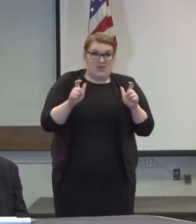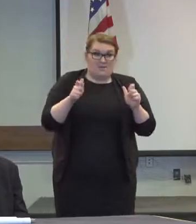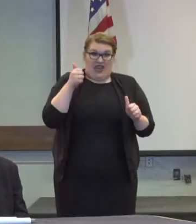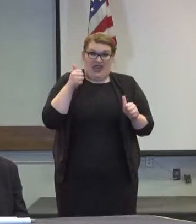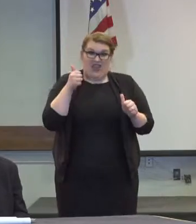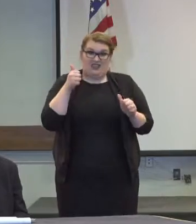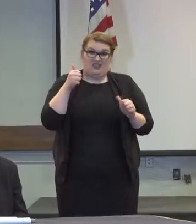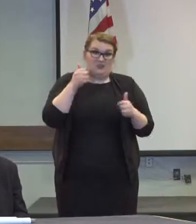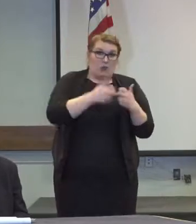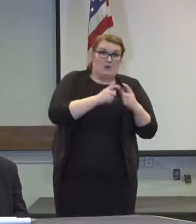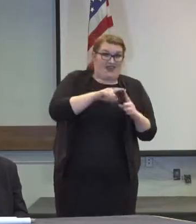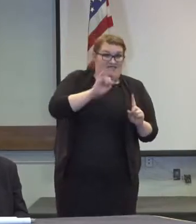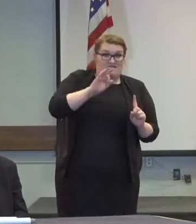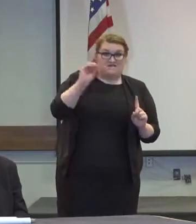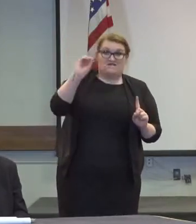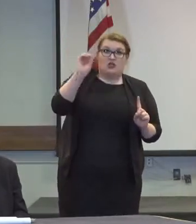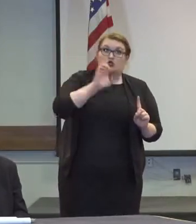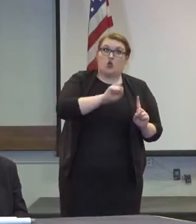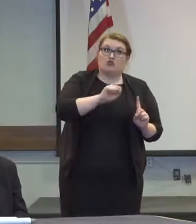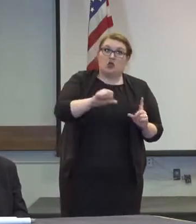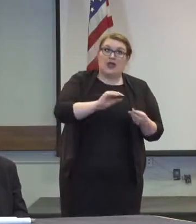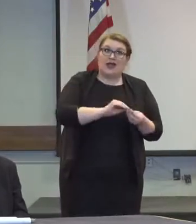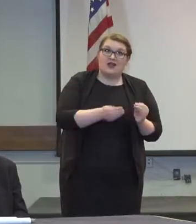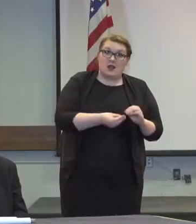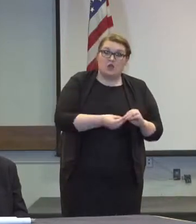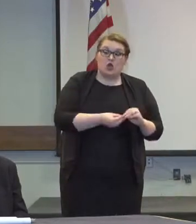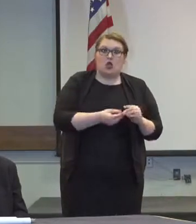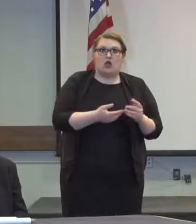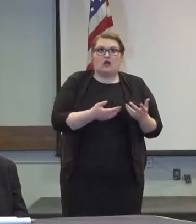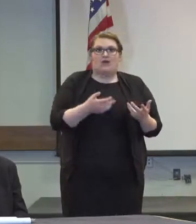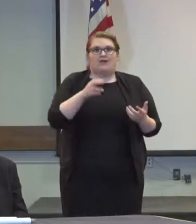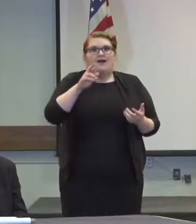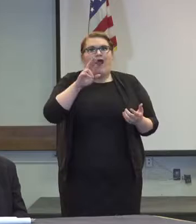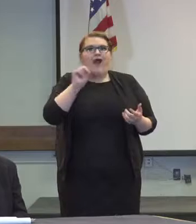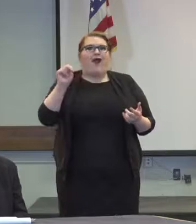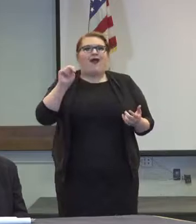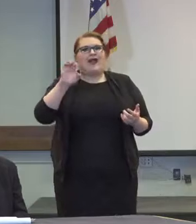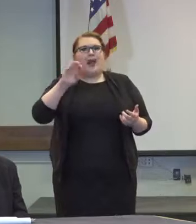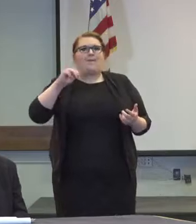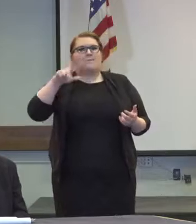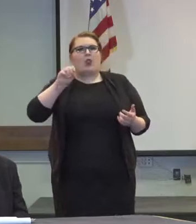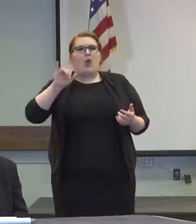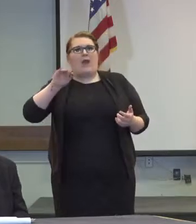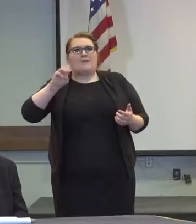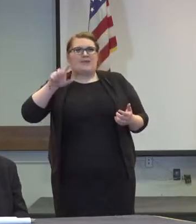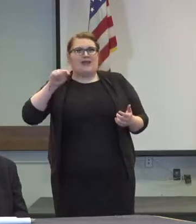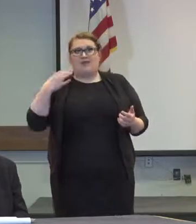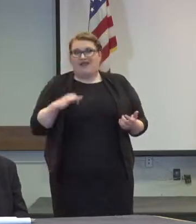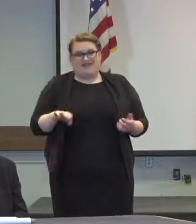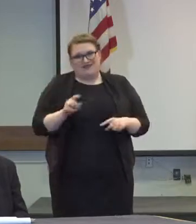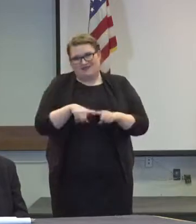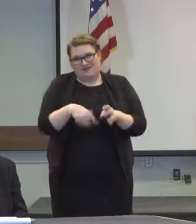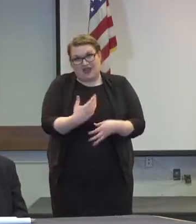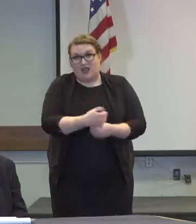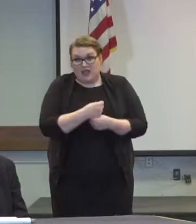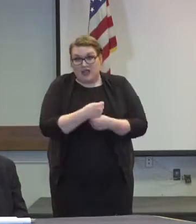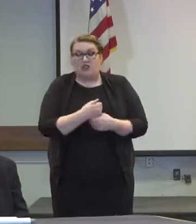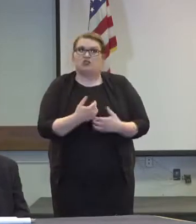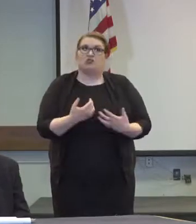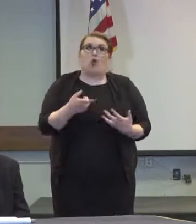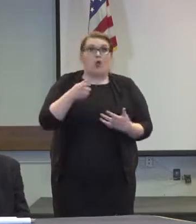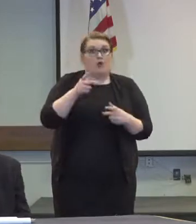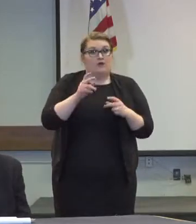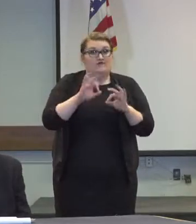have a social security number, the amazing unemployment benefits will not be coming to you. And so undocumented families